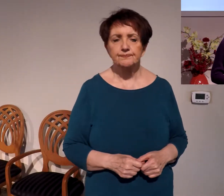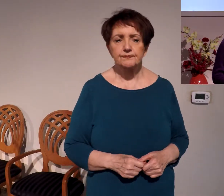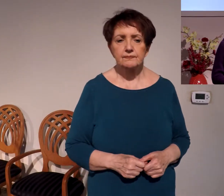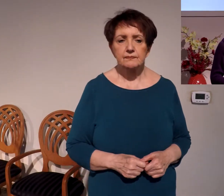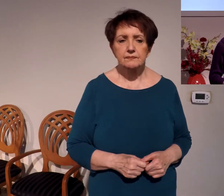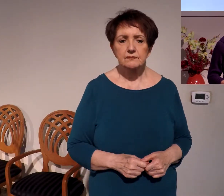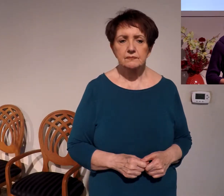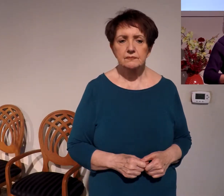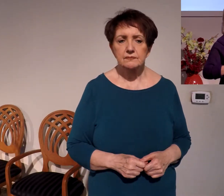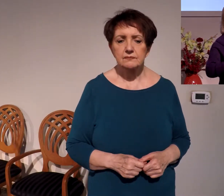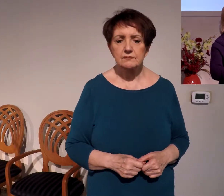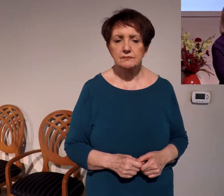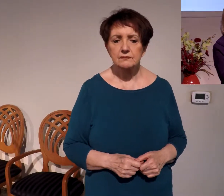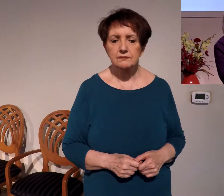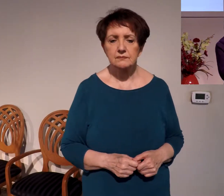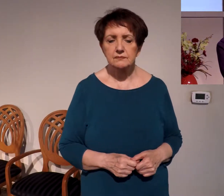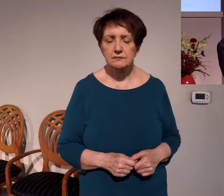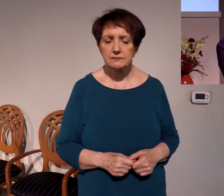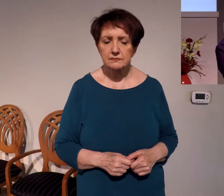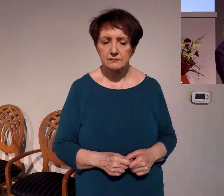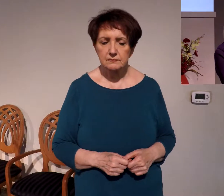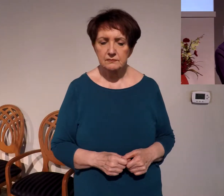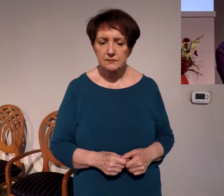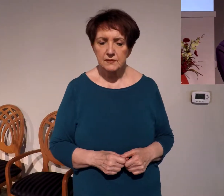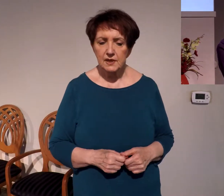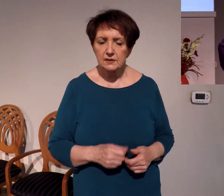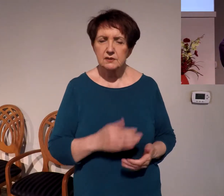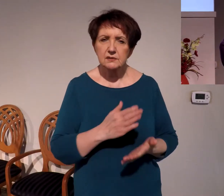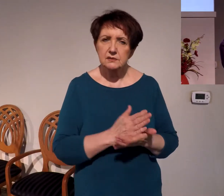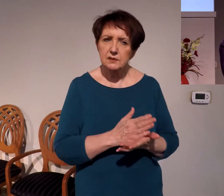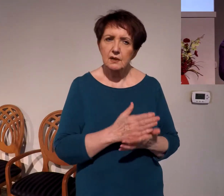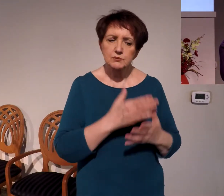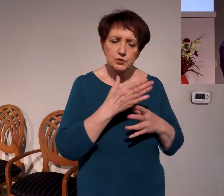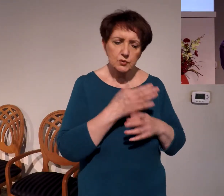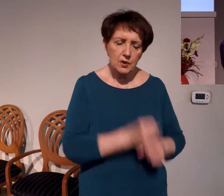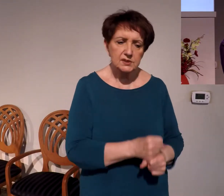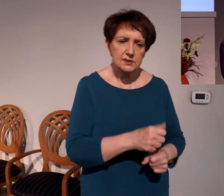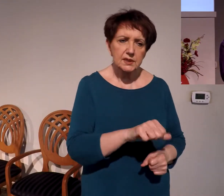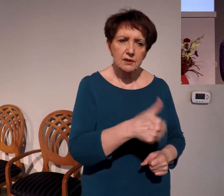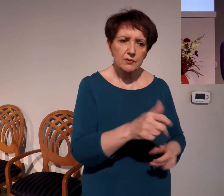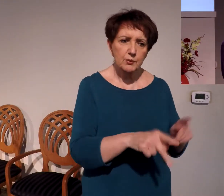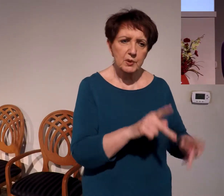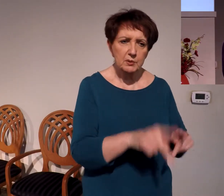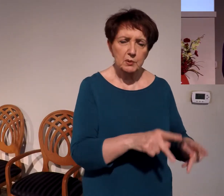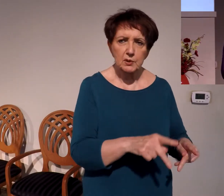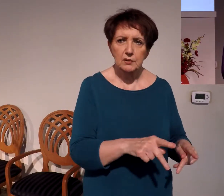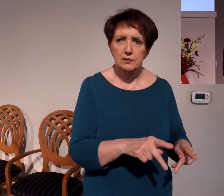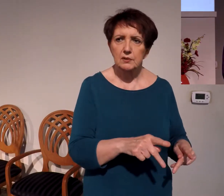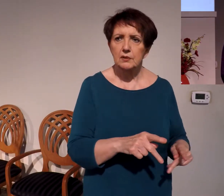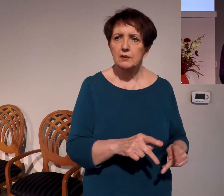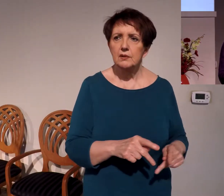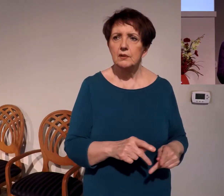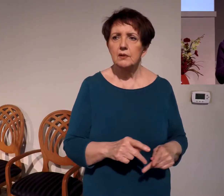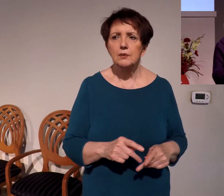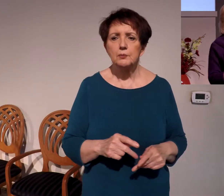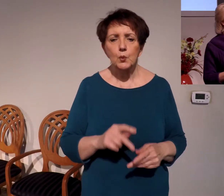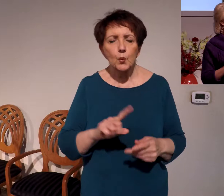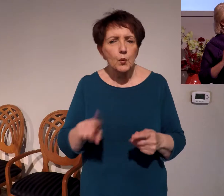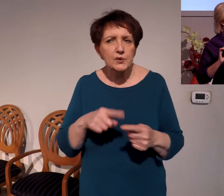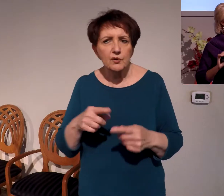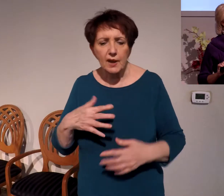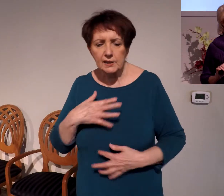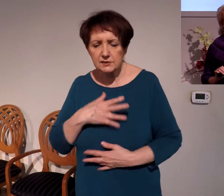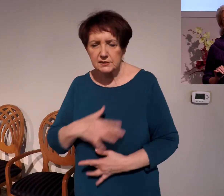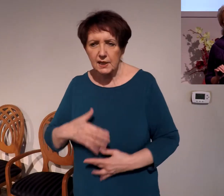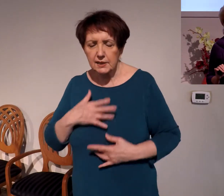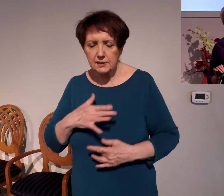in others, not that from a psychological and a relationship point of view we aren't building that, but when our anxiety and stress